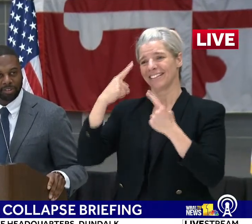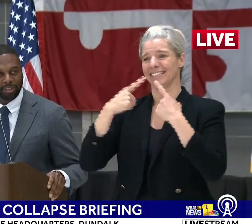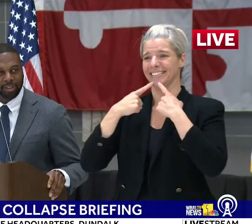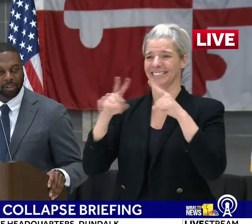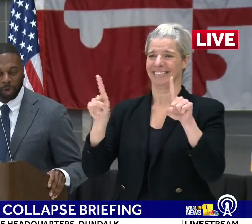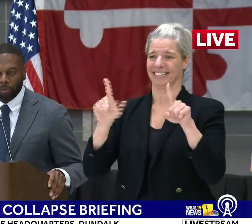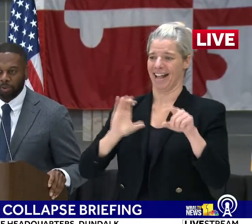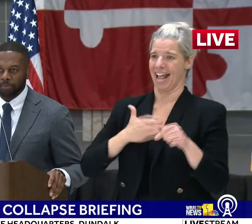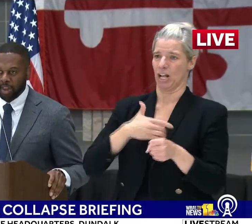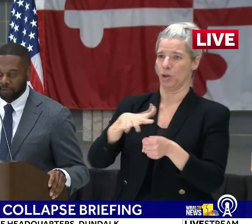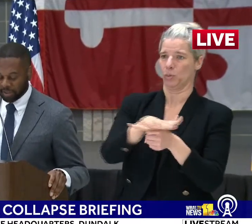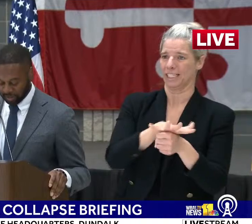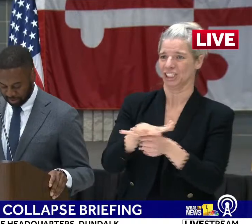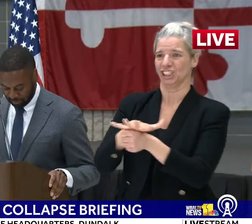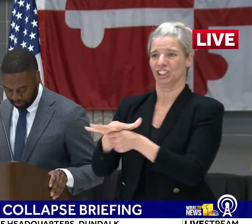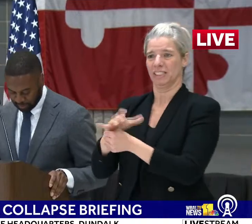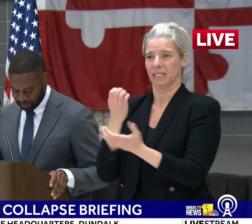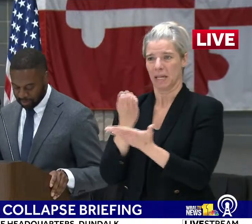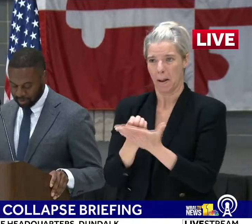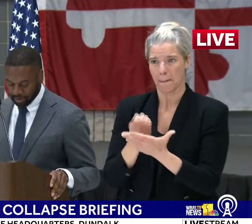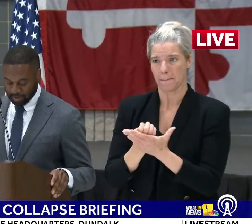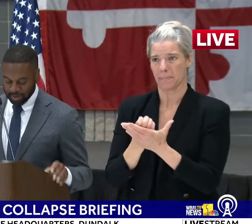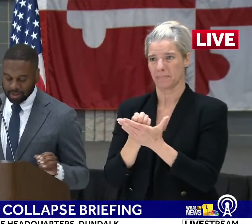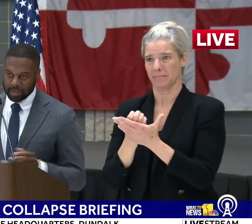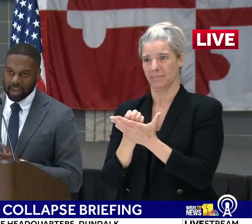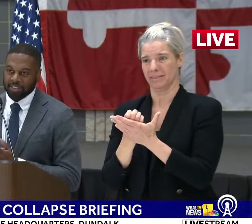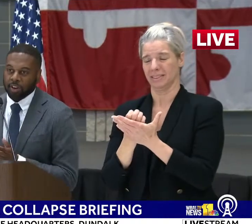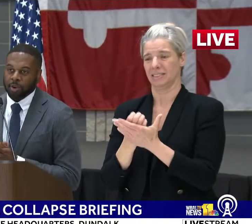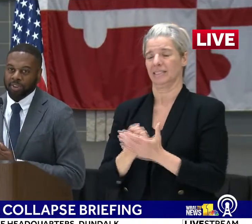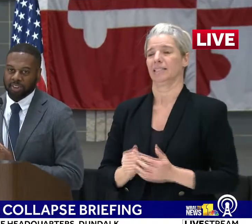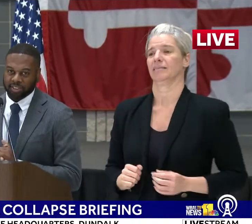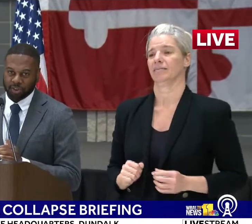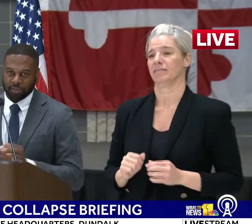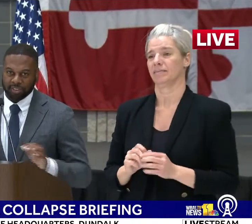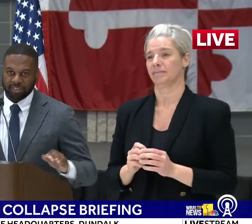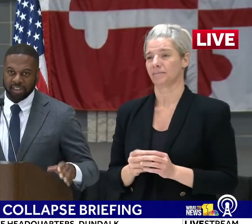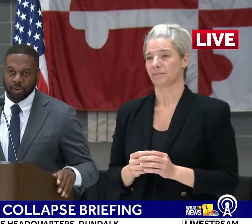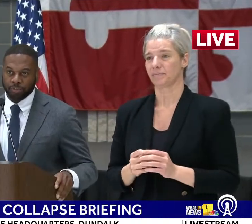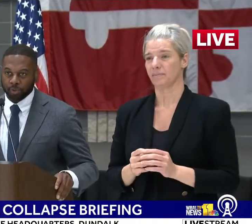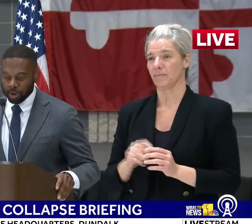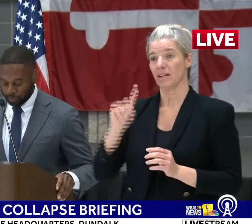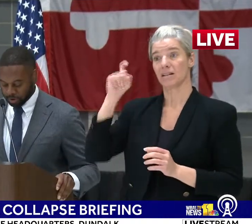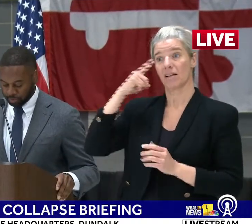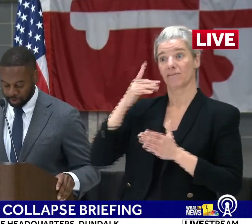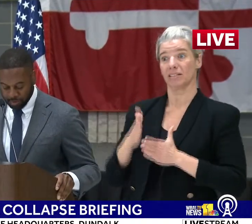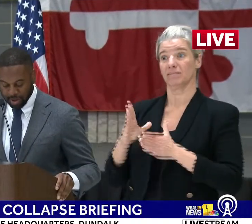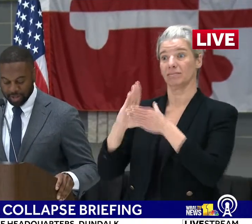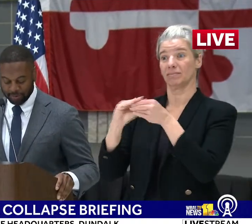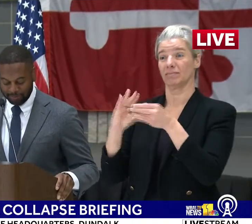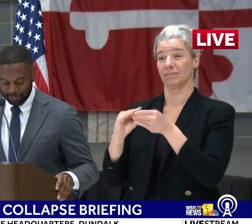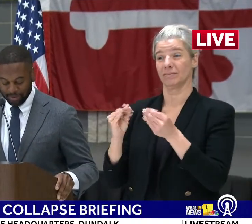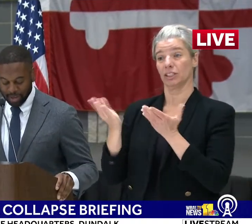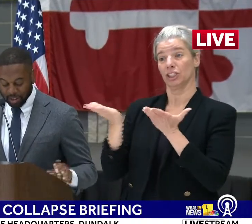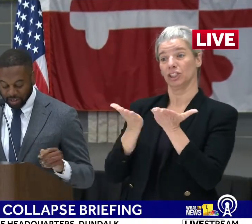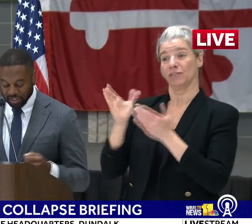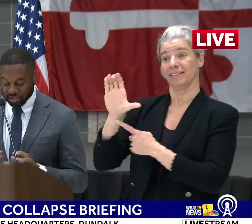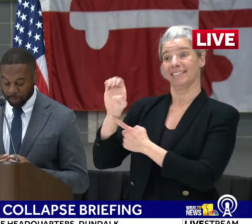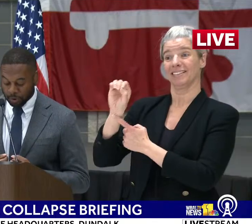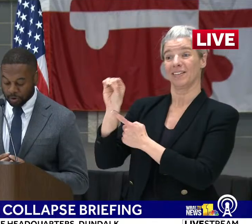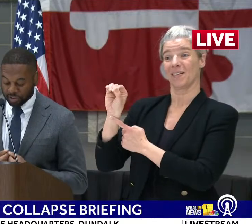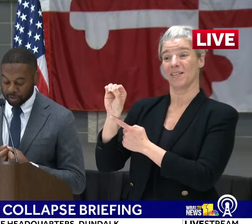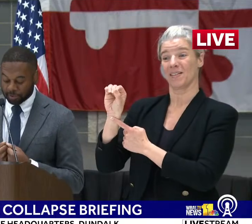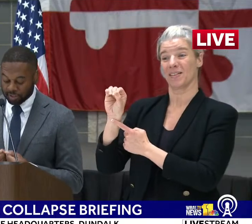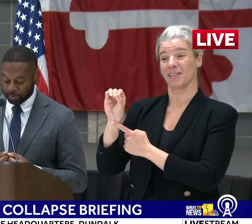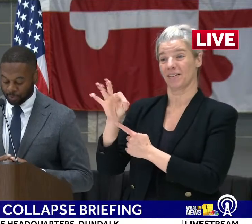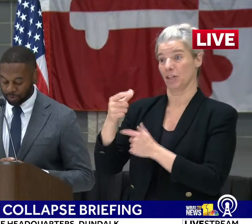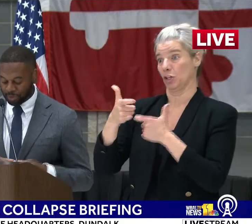regional economy's global competitiveness. As the governor mentioned, I serve as the CEO of the Greater Baltimore Committee. In